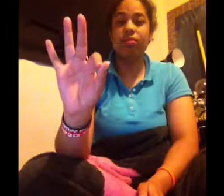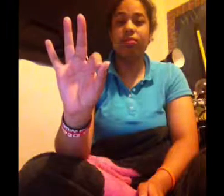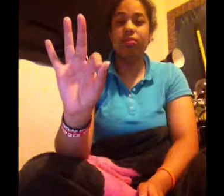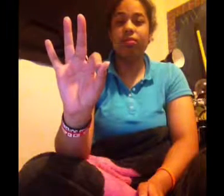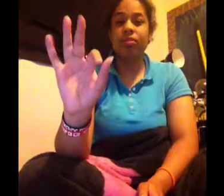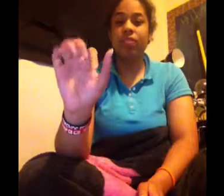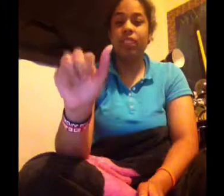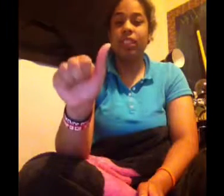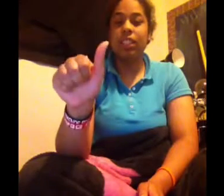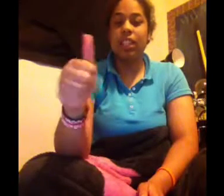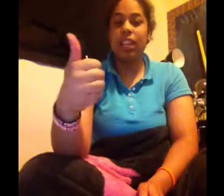10